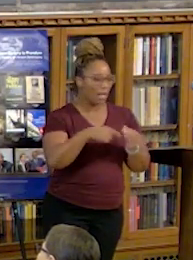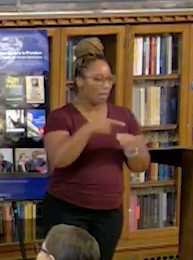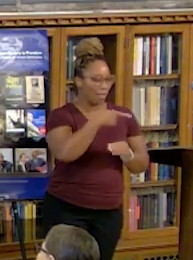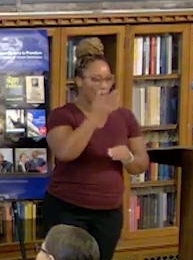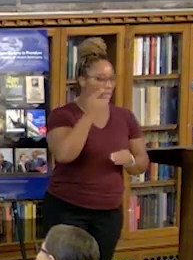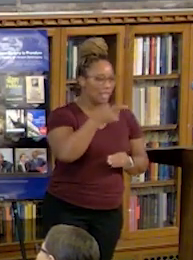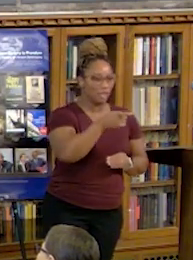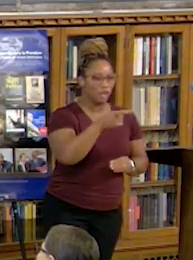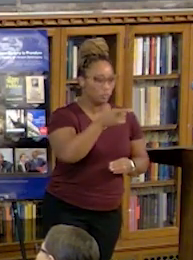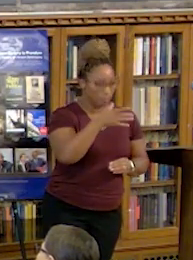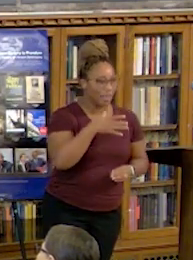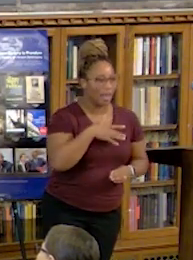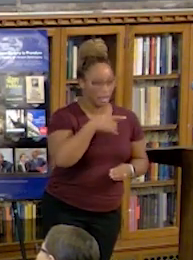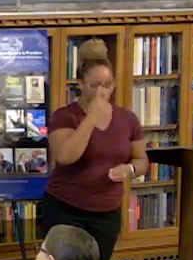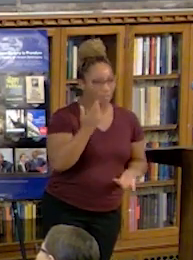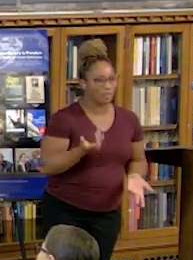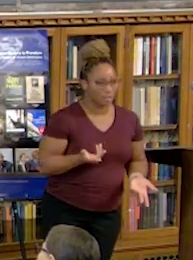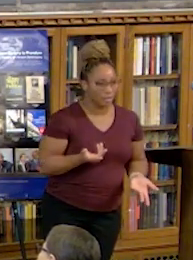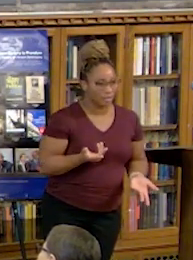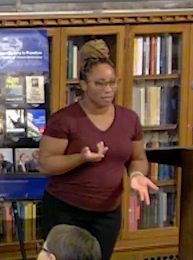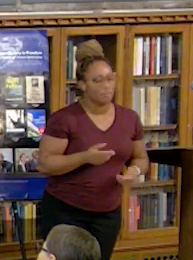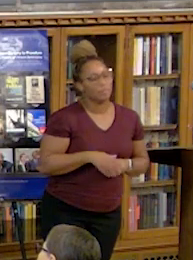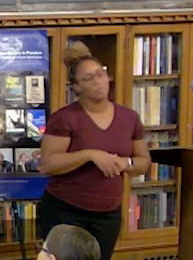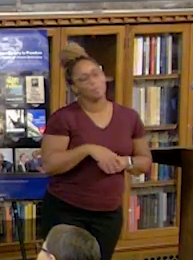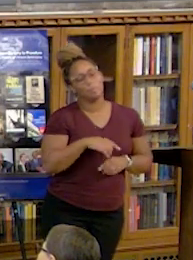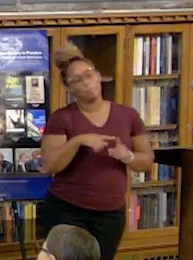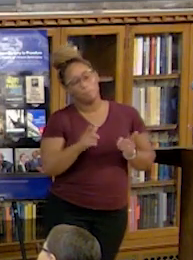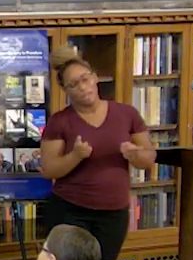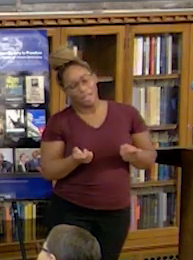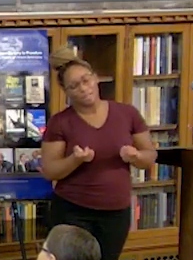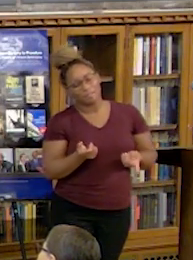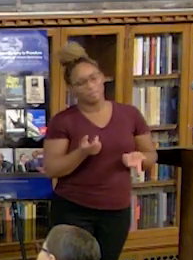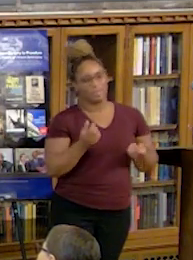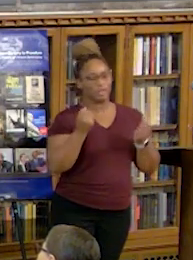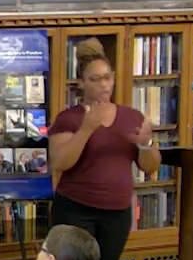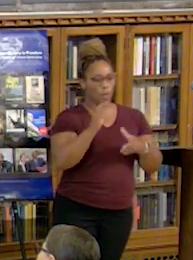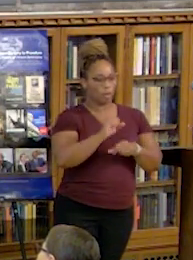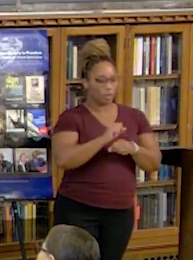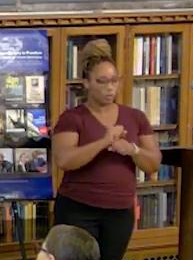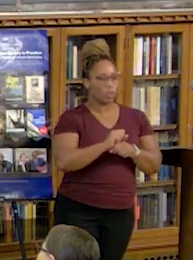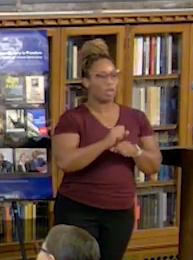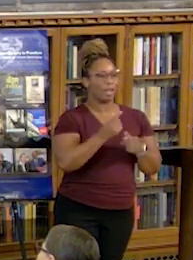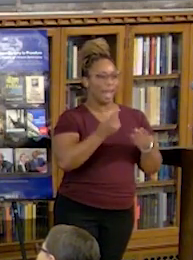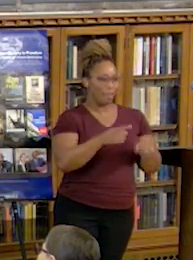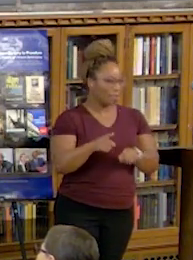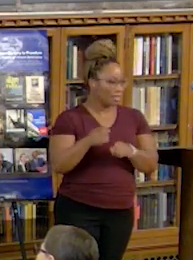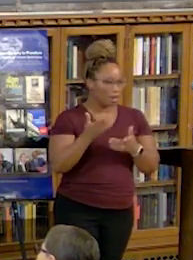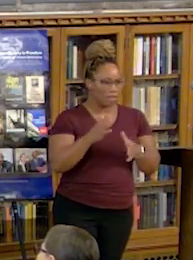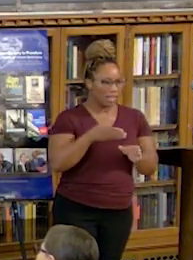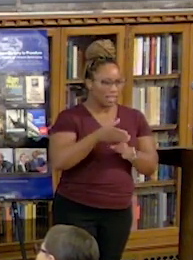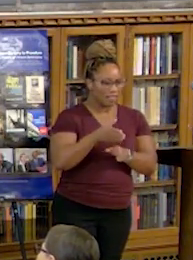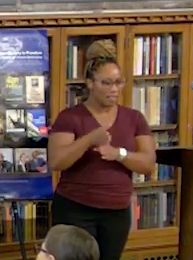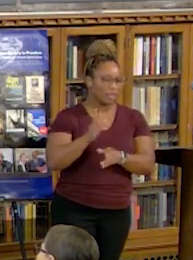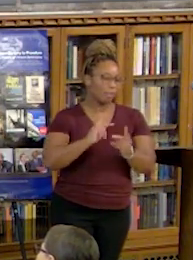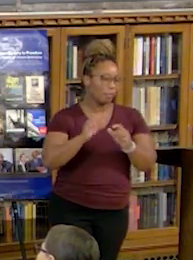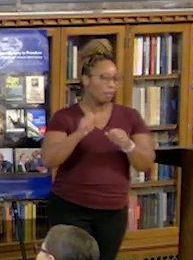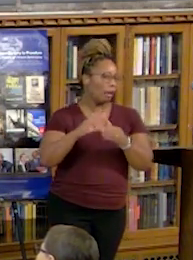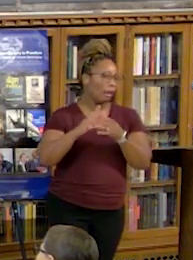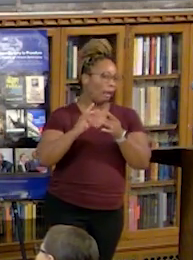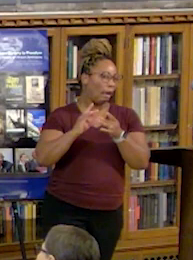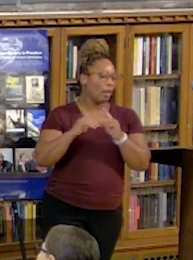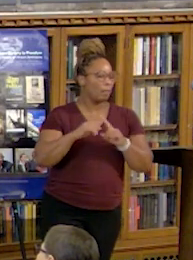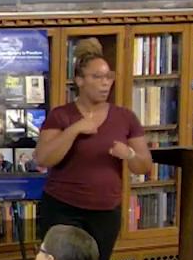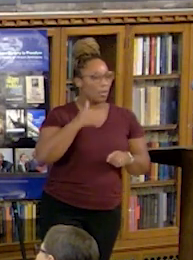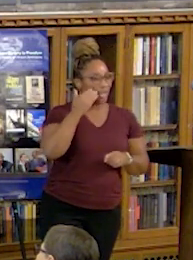this because you're a black woman um but again there's been so much work done in the field so people can talk right but we